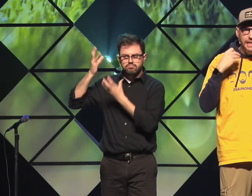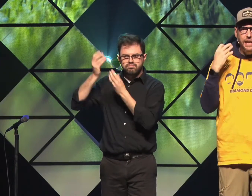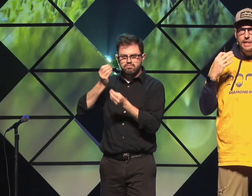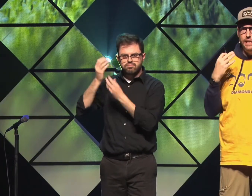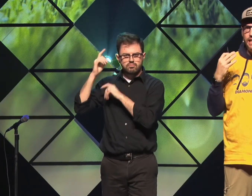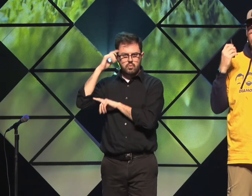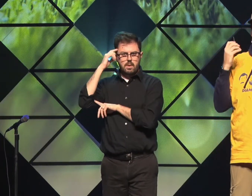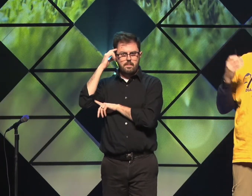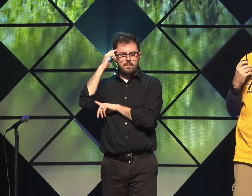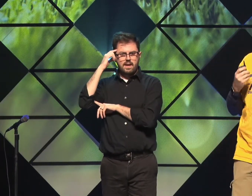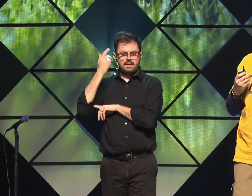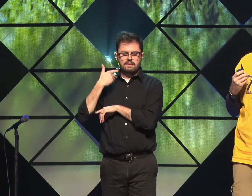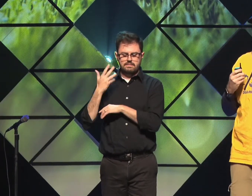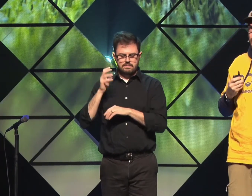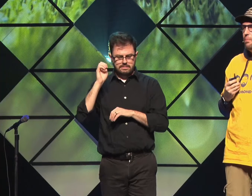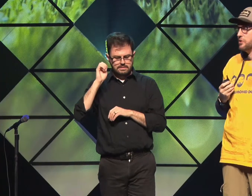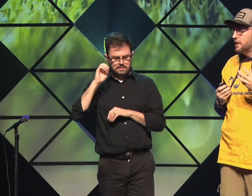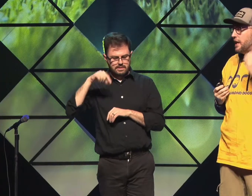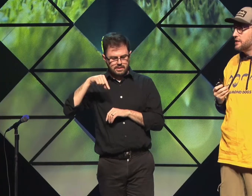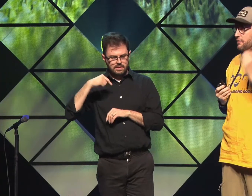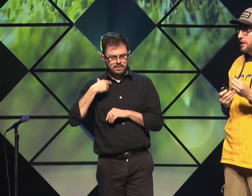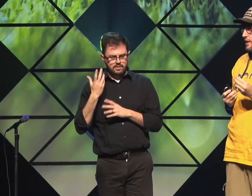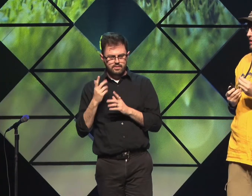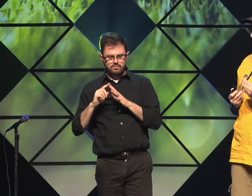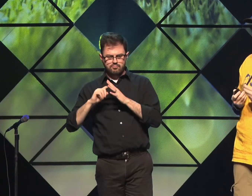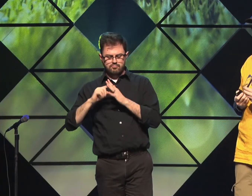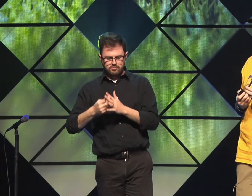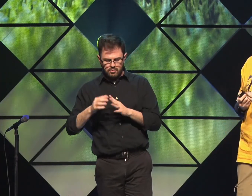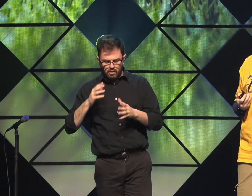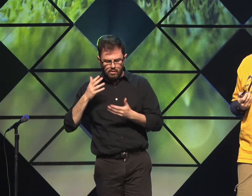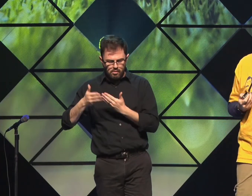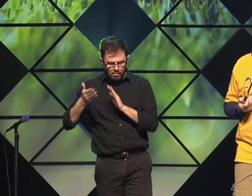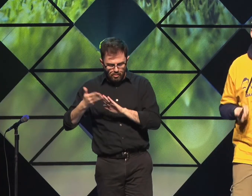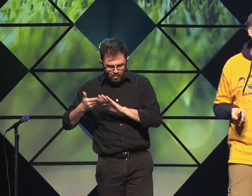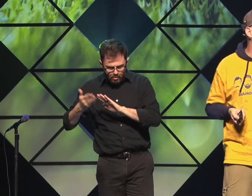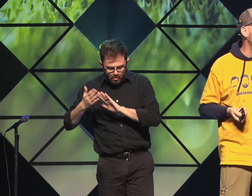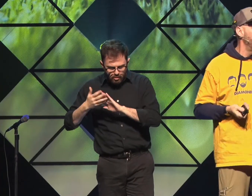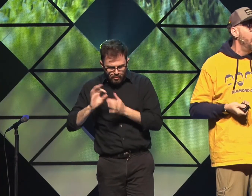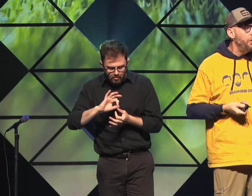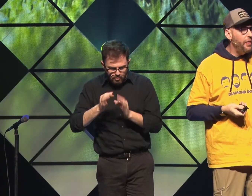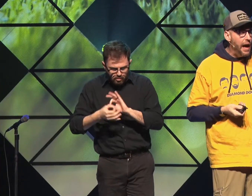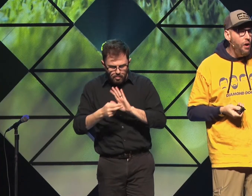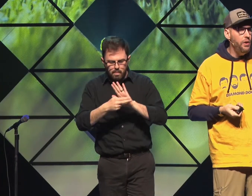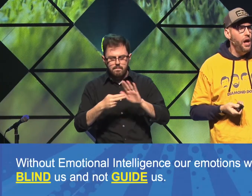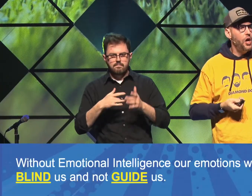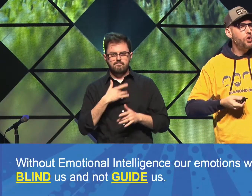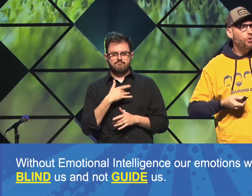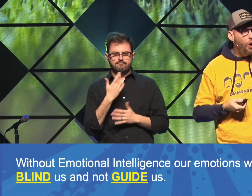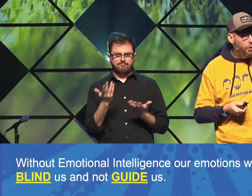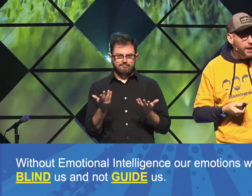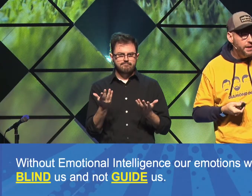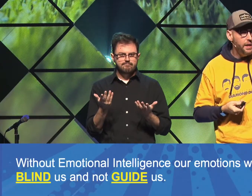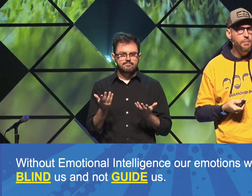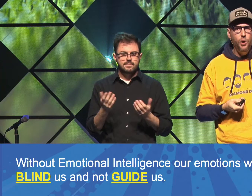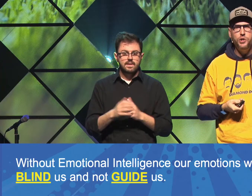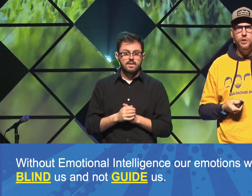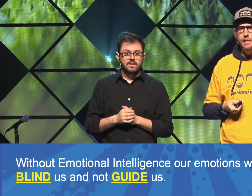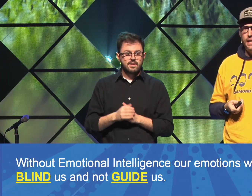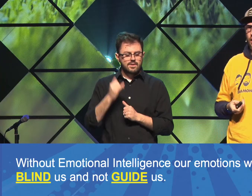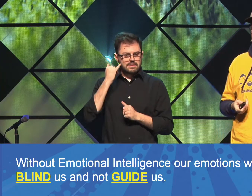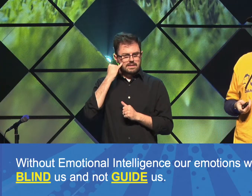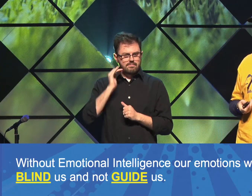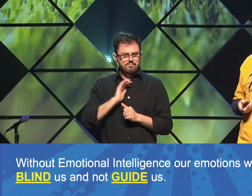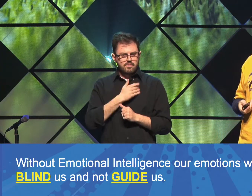intelligence kicks in and interprets that and labels it as feelings, right? And here's what I would suggest. Without a growing